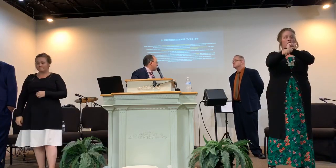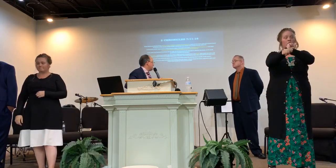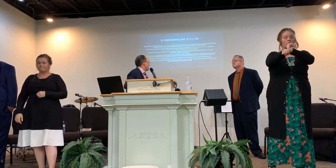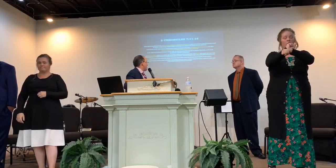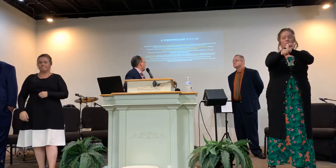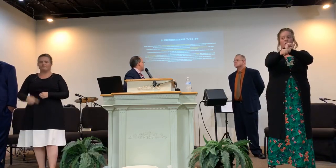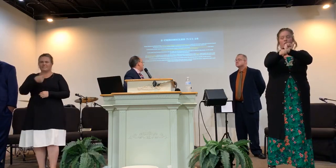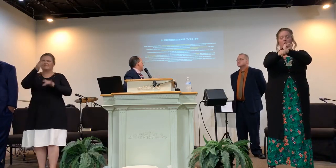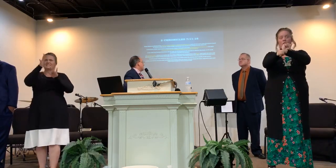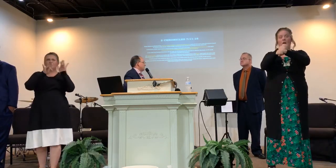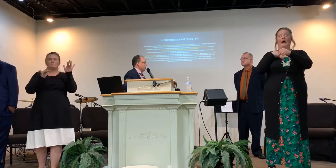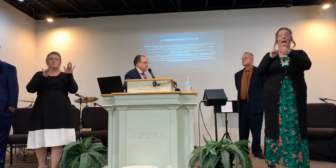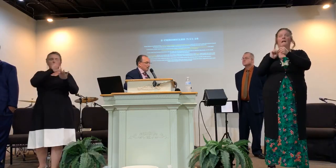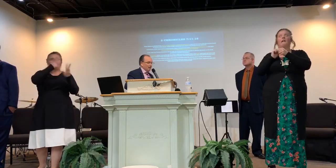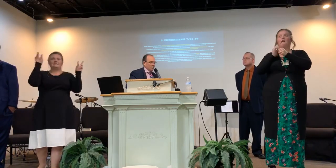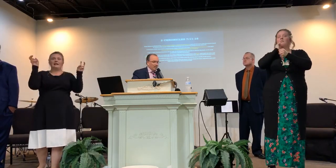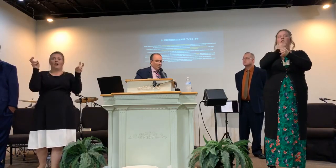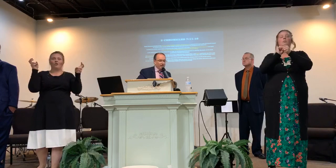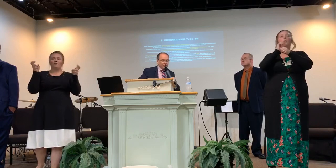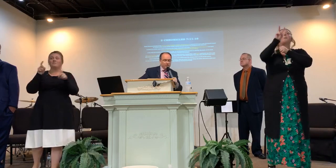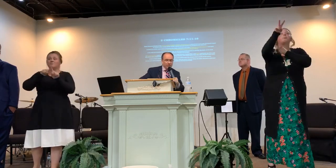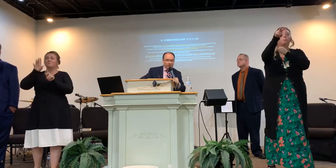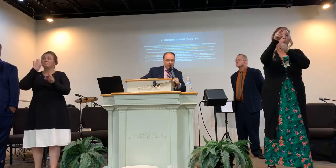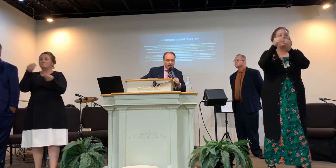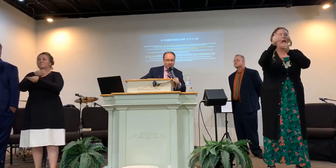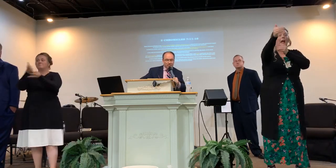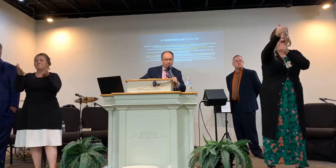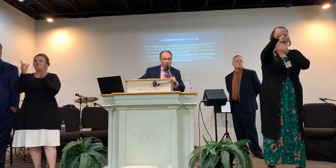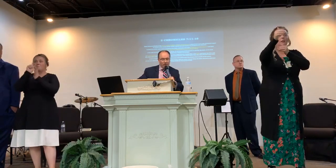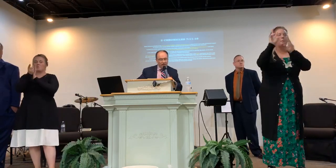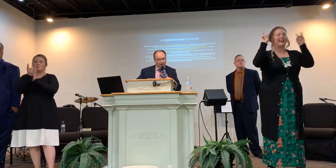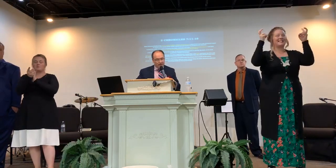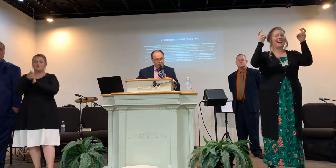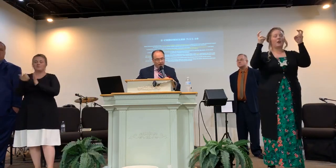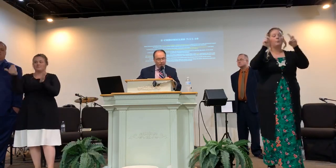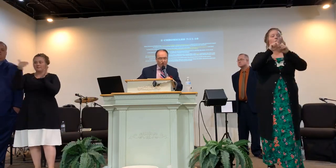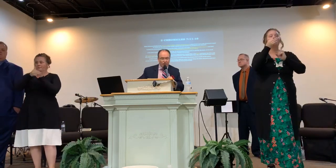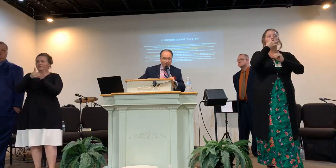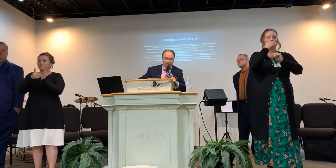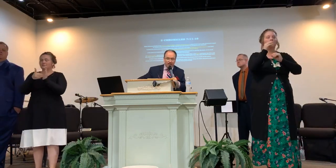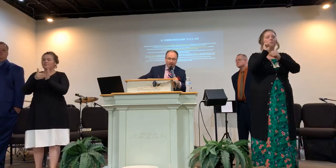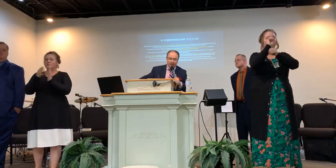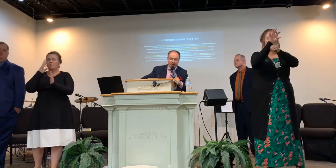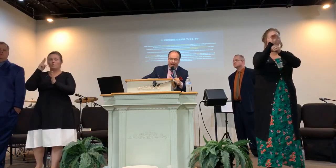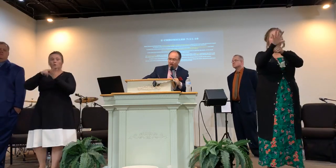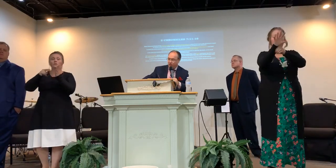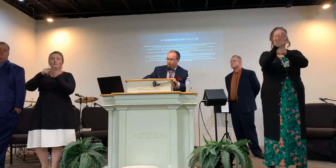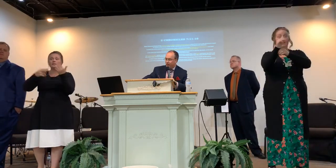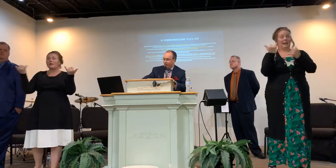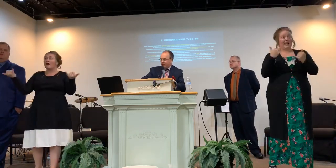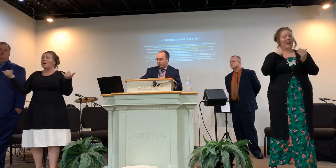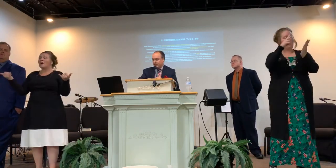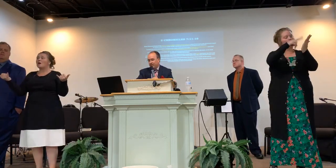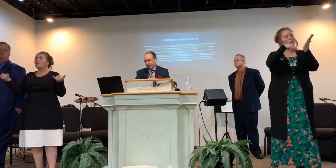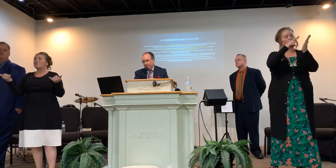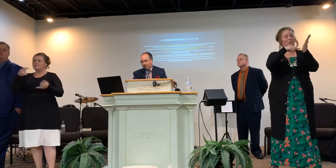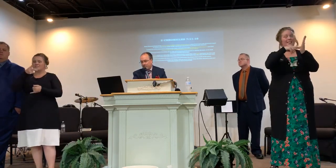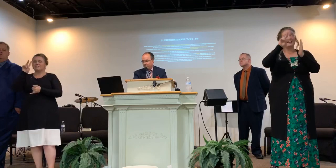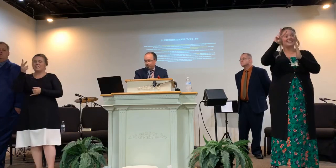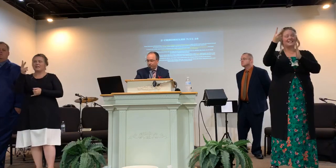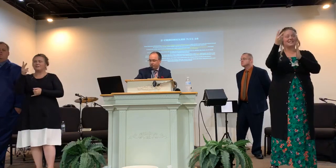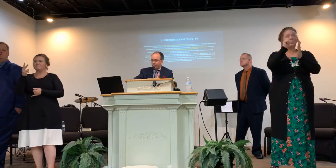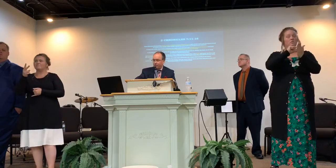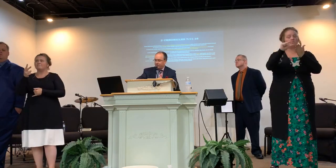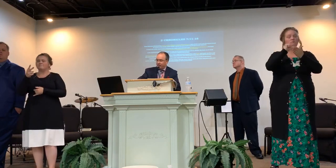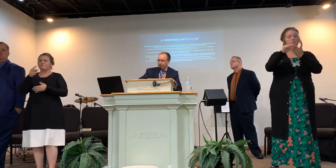We kind of skipped over my title, but I'll give it to you in just a moment again. But I want to read now in this second